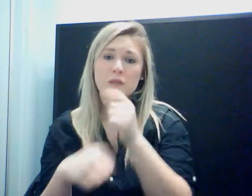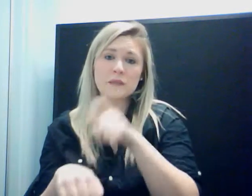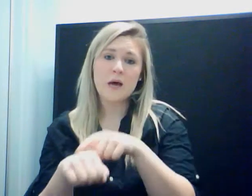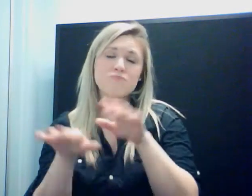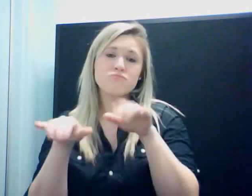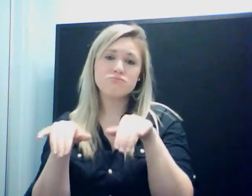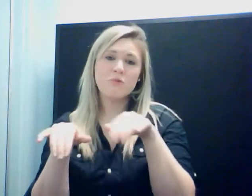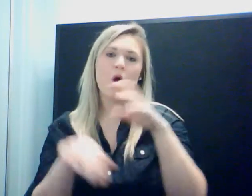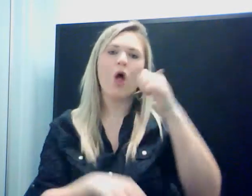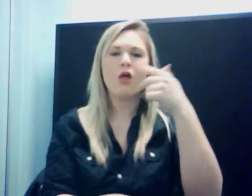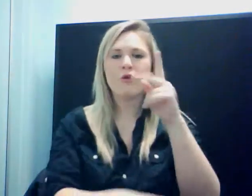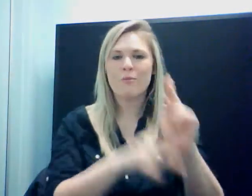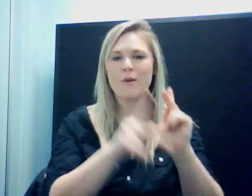do.